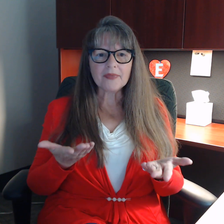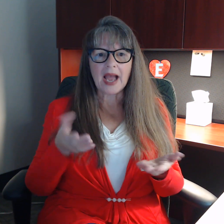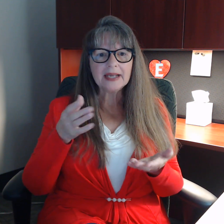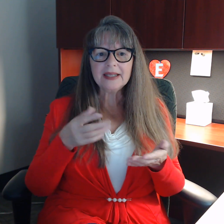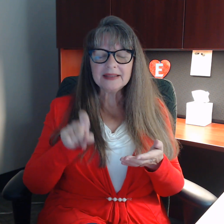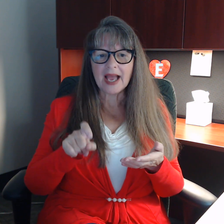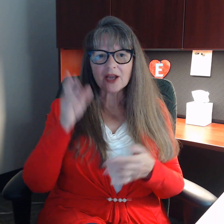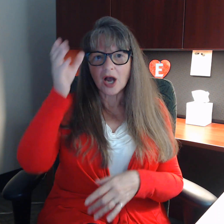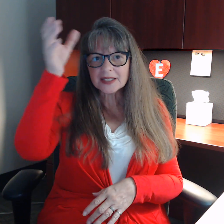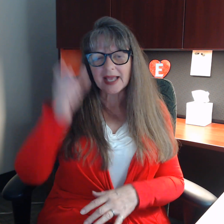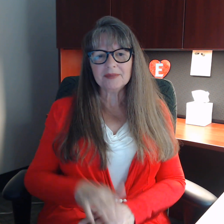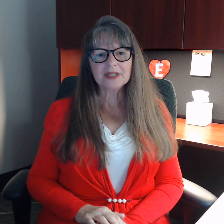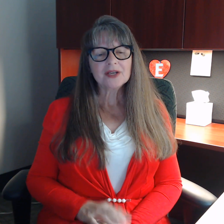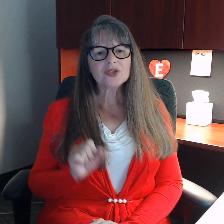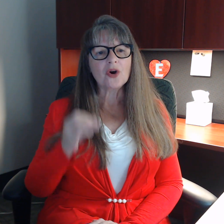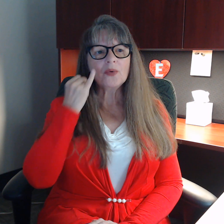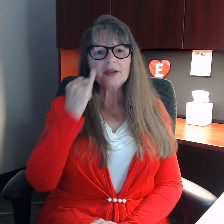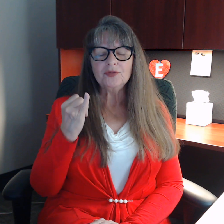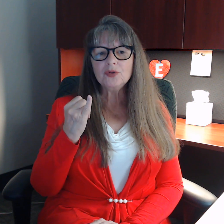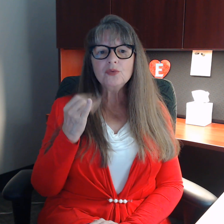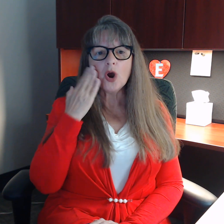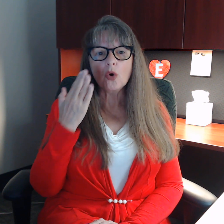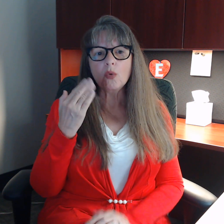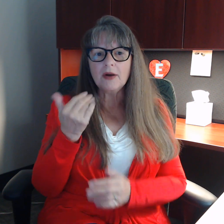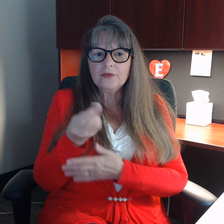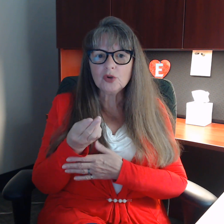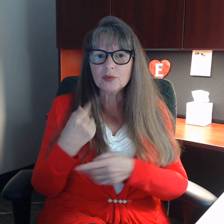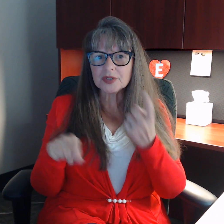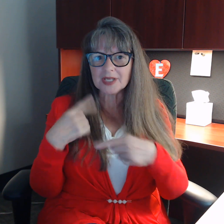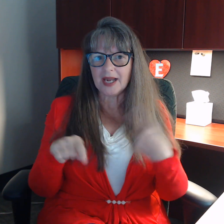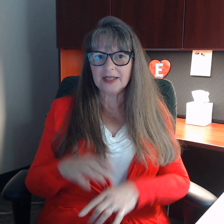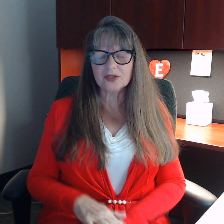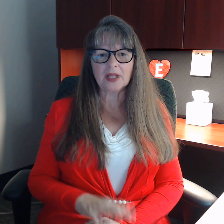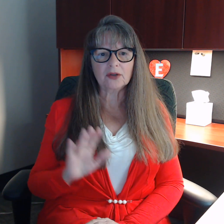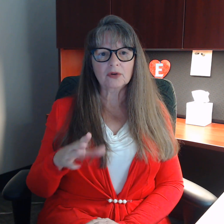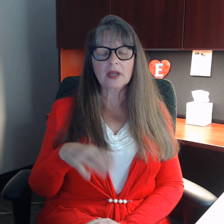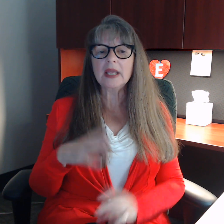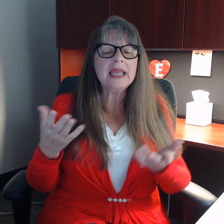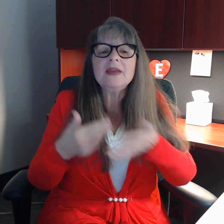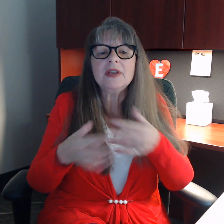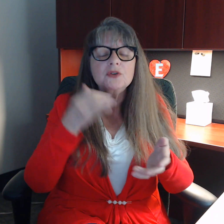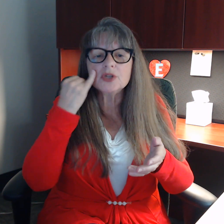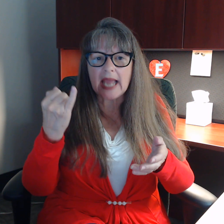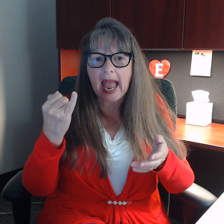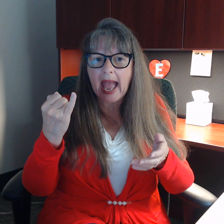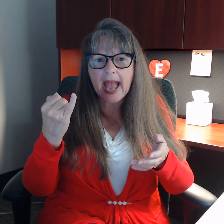I need that concept. So if you know a few signs, like even if you just acted